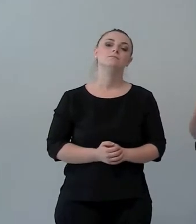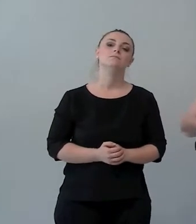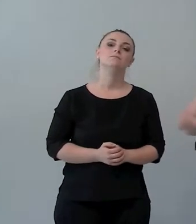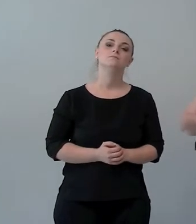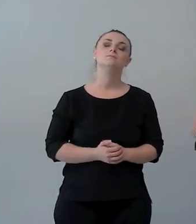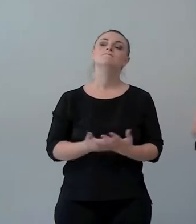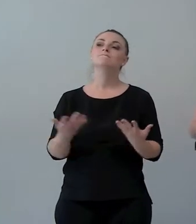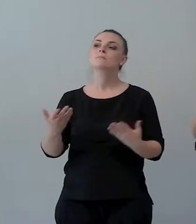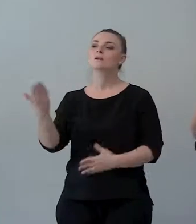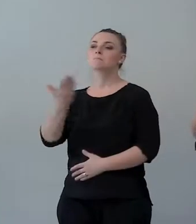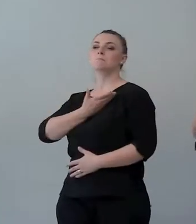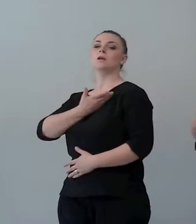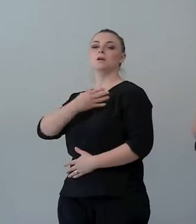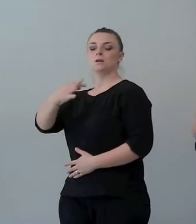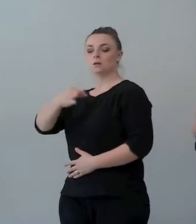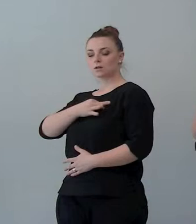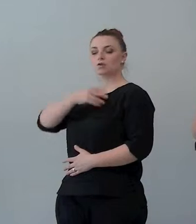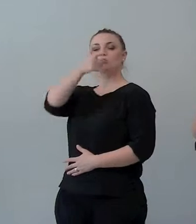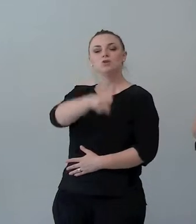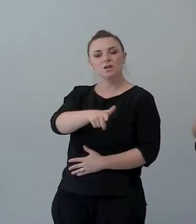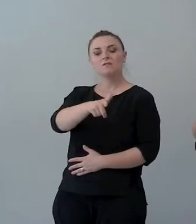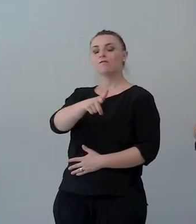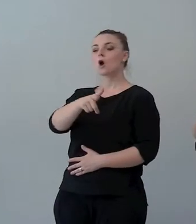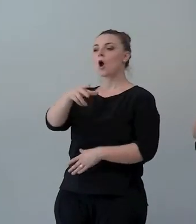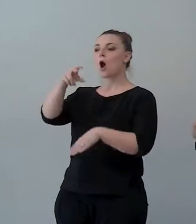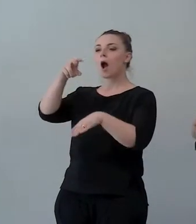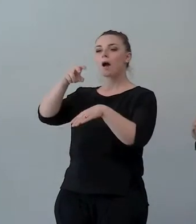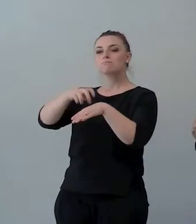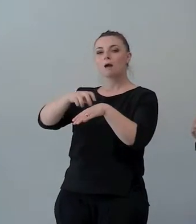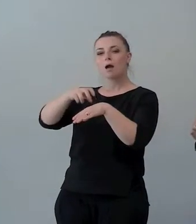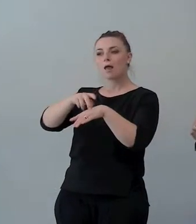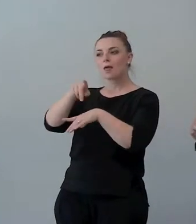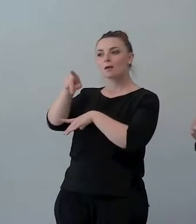mi ha colpito perché la sua malattia le ha costretto di